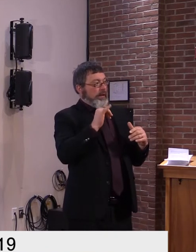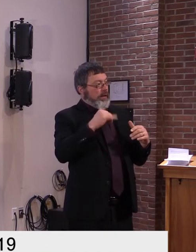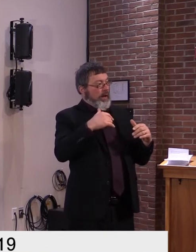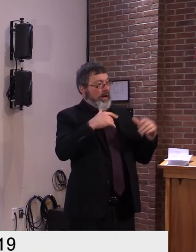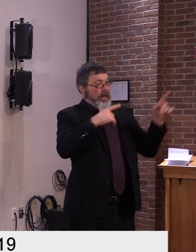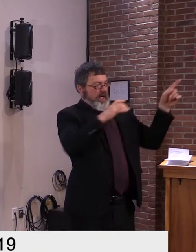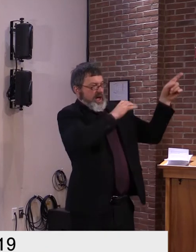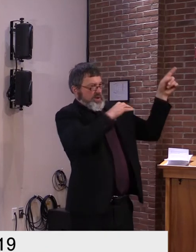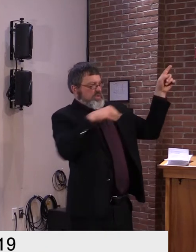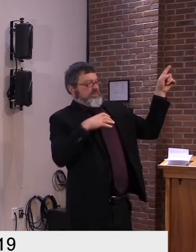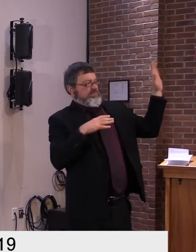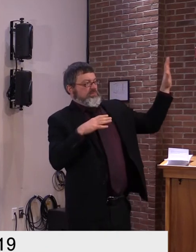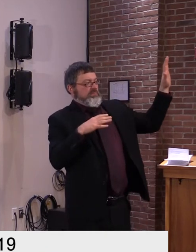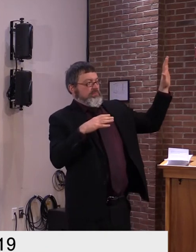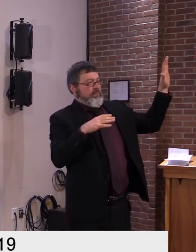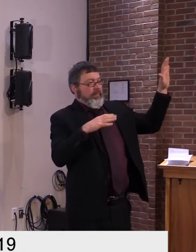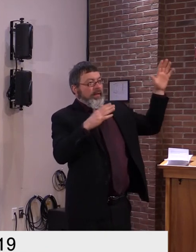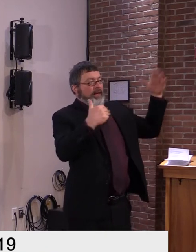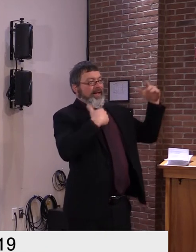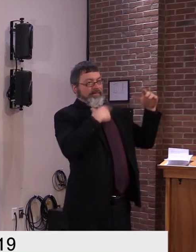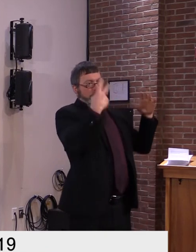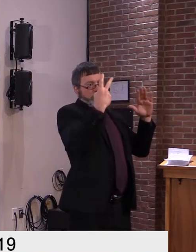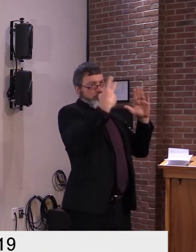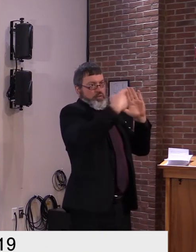told by both of them.